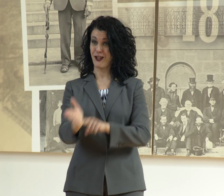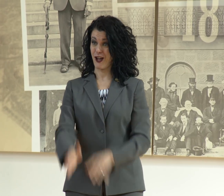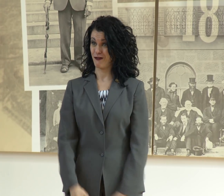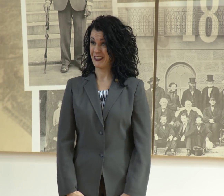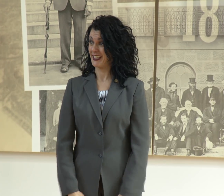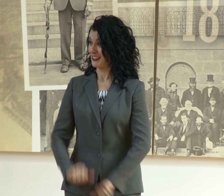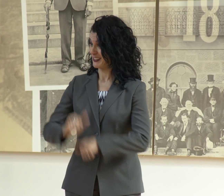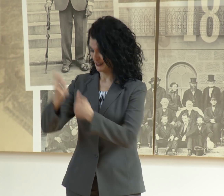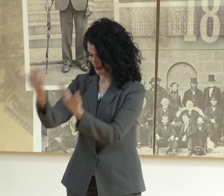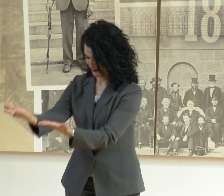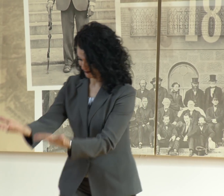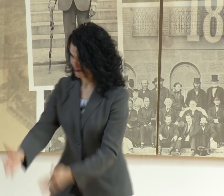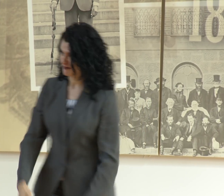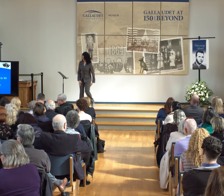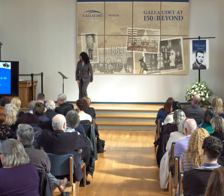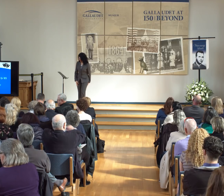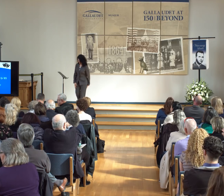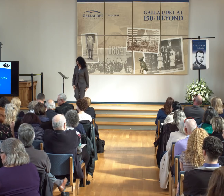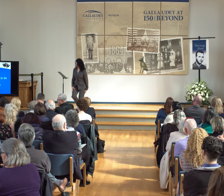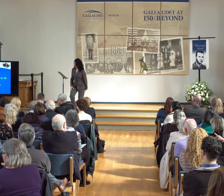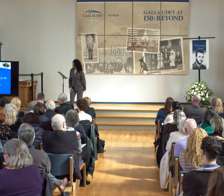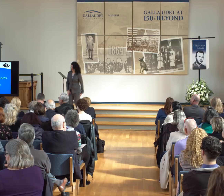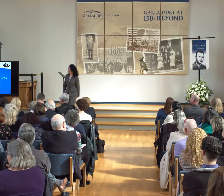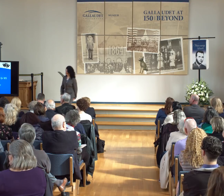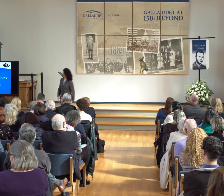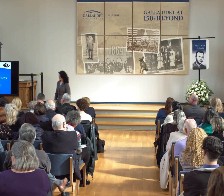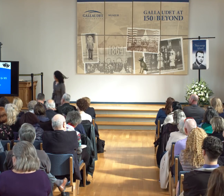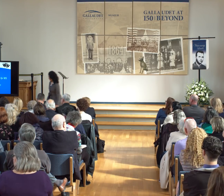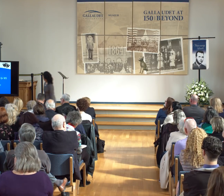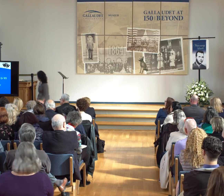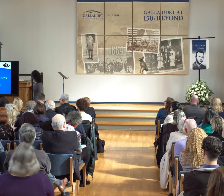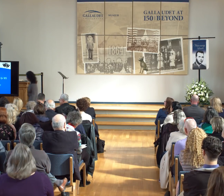which was a big part of Bernard Bragg's professional life.